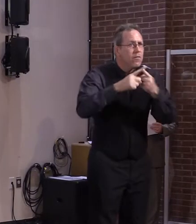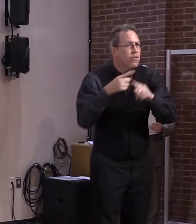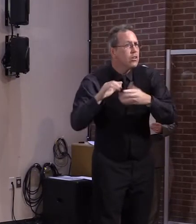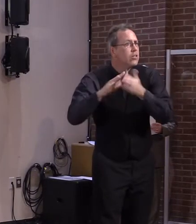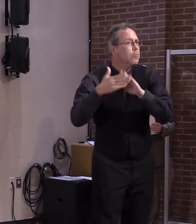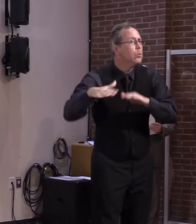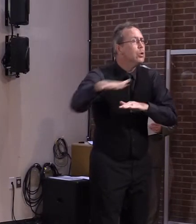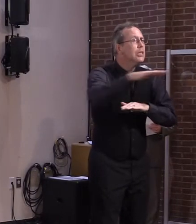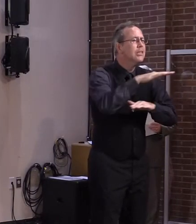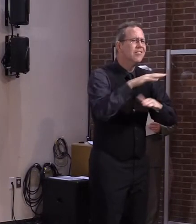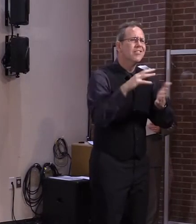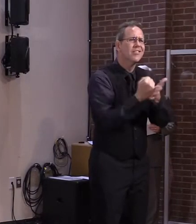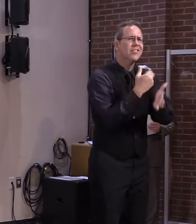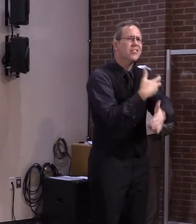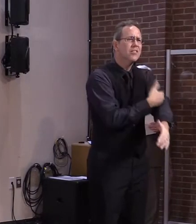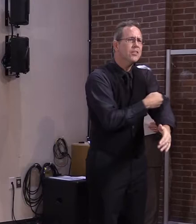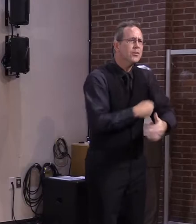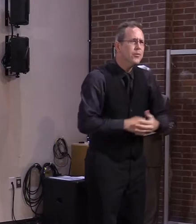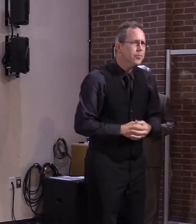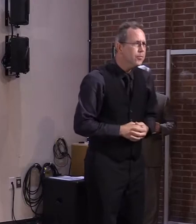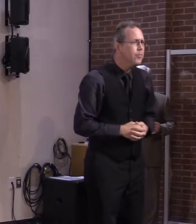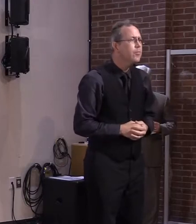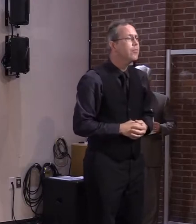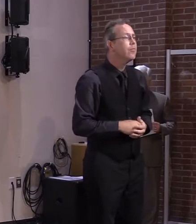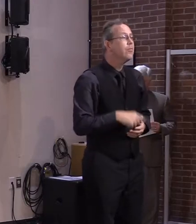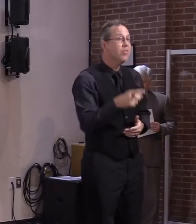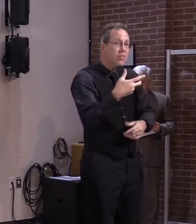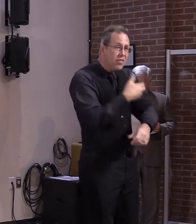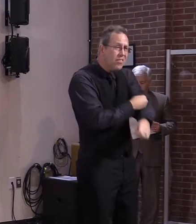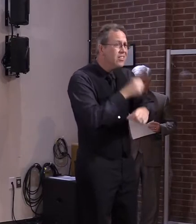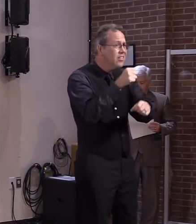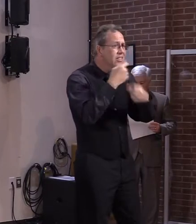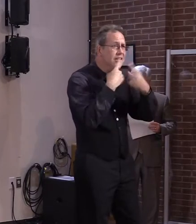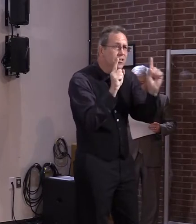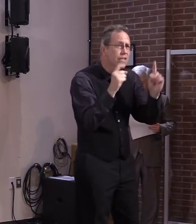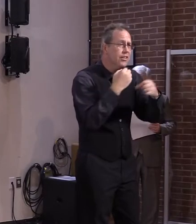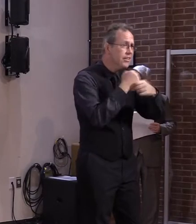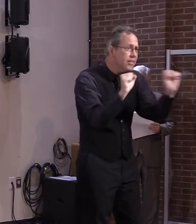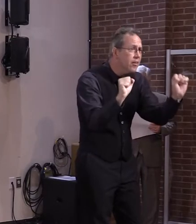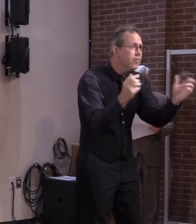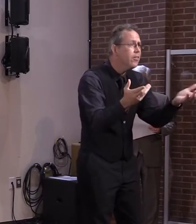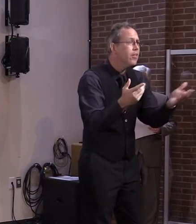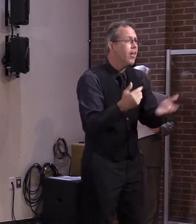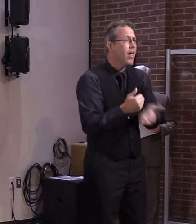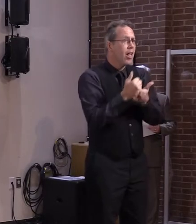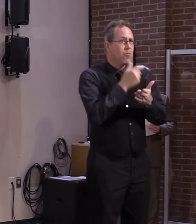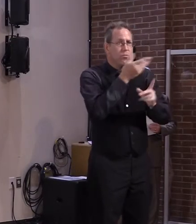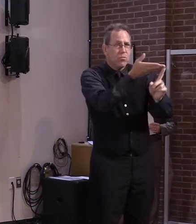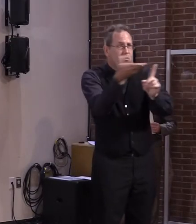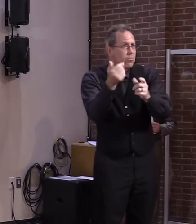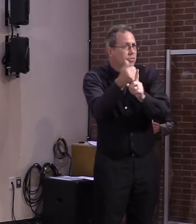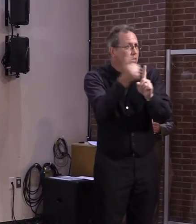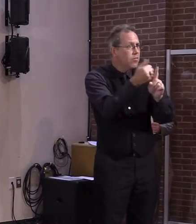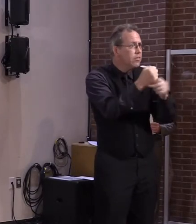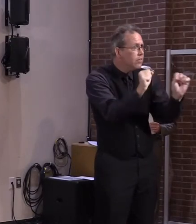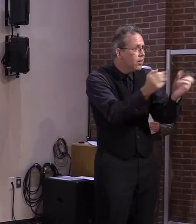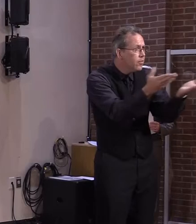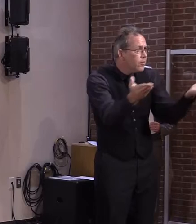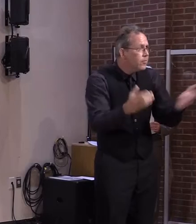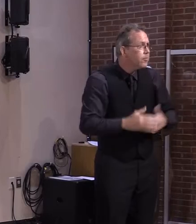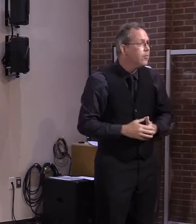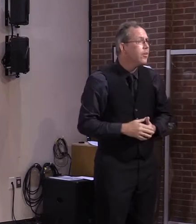path forward, not just for yourself, but for your family and friends and the rest of us, so we don't have to move backwards or need